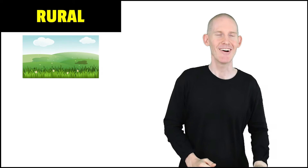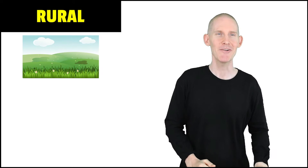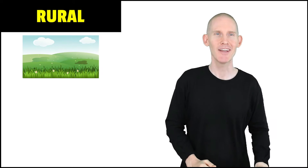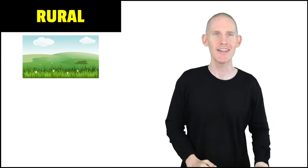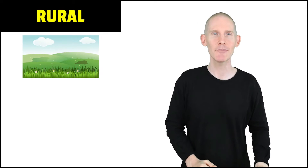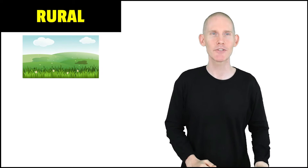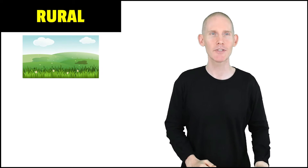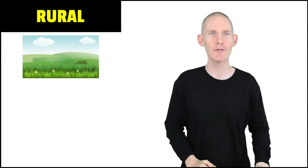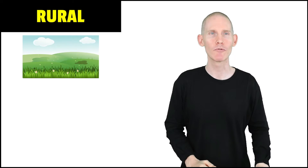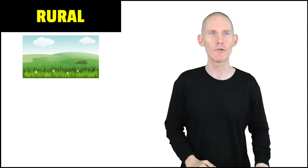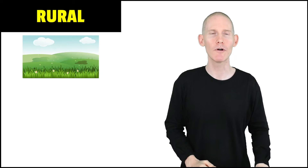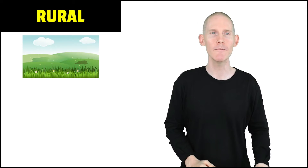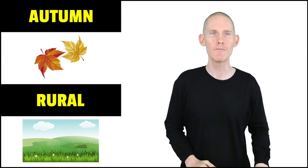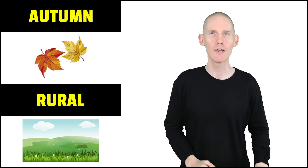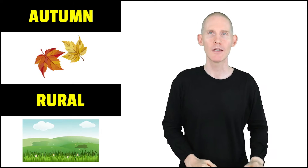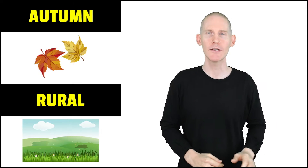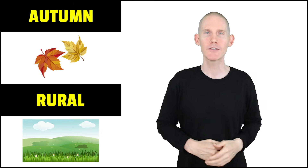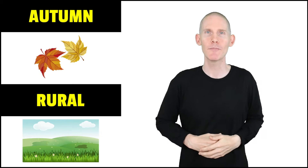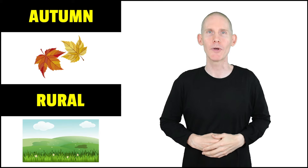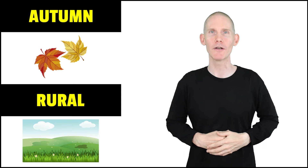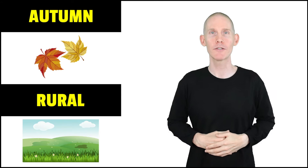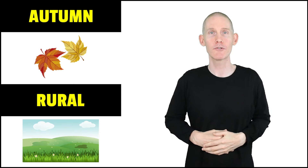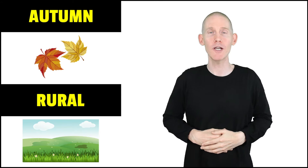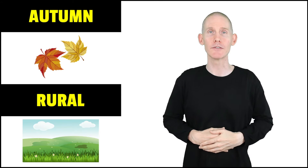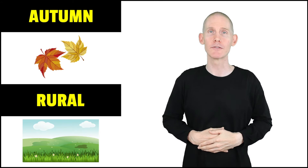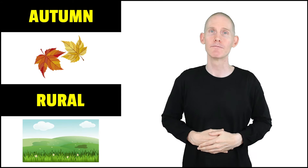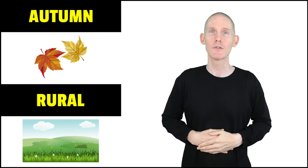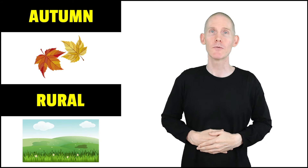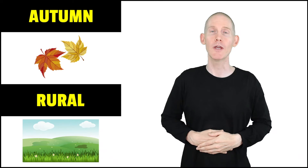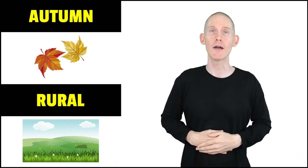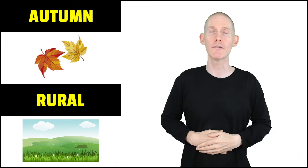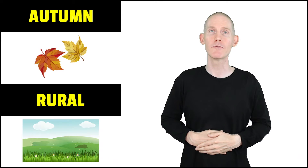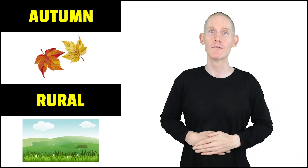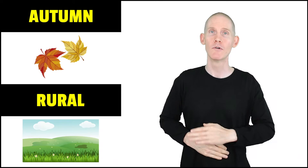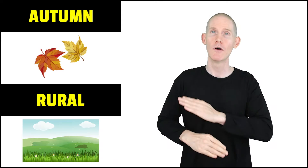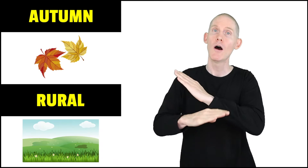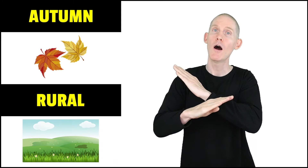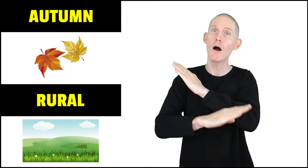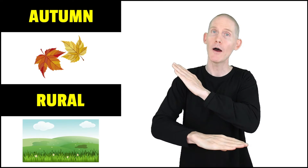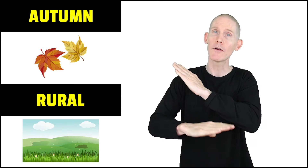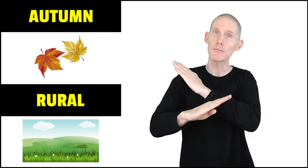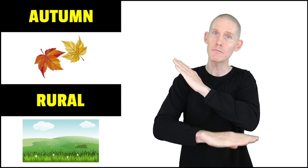Okay, that was a sign for rural. Let's compare and contrast. We have autumn,